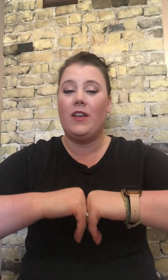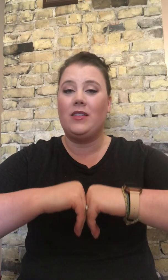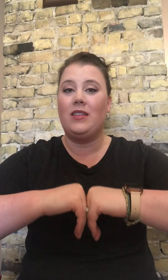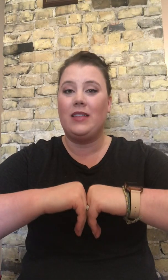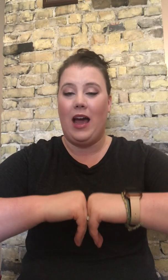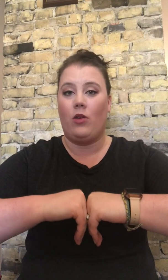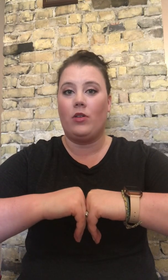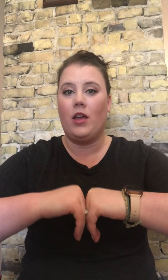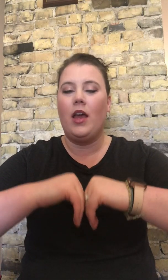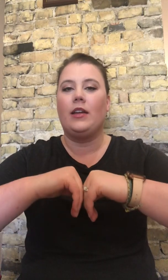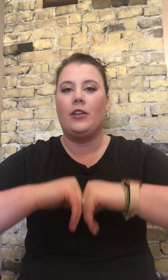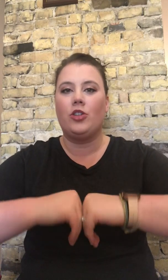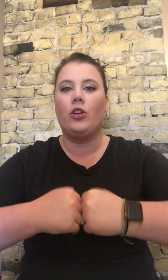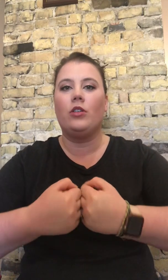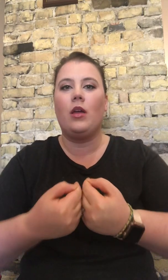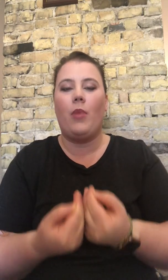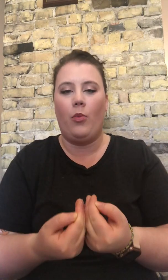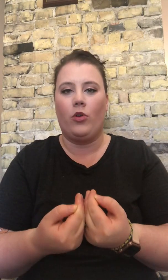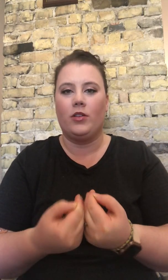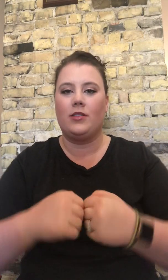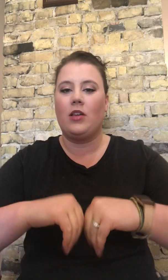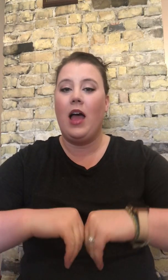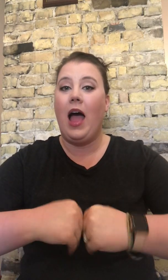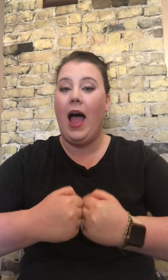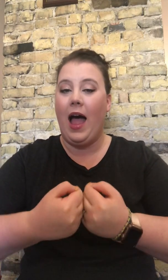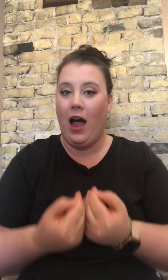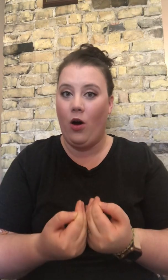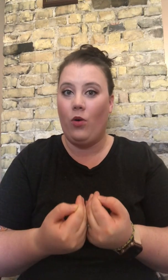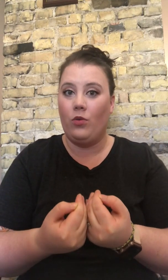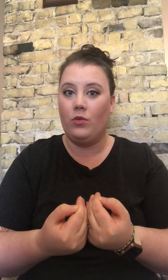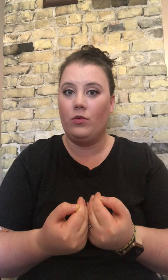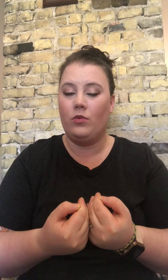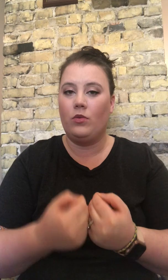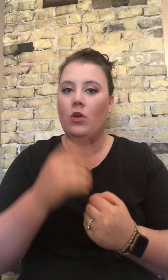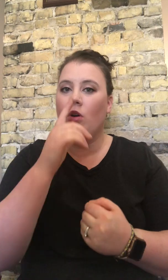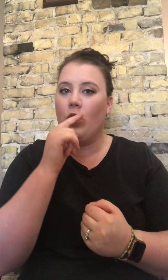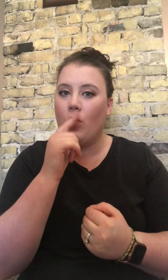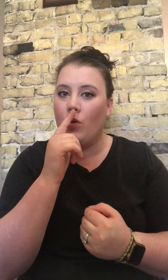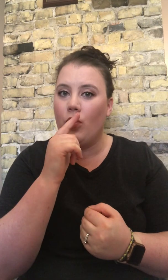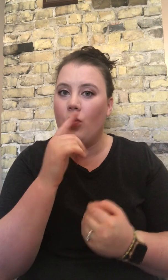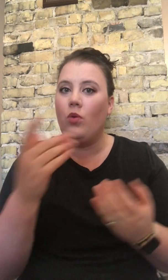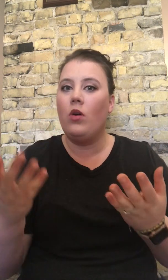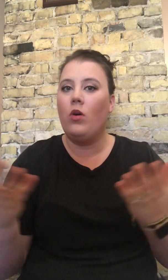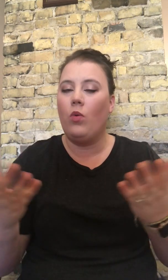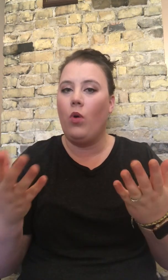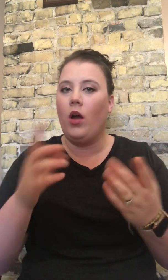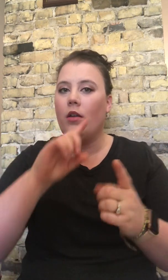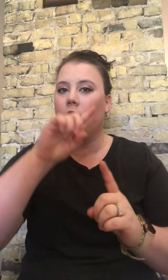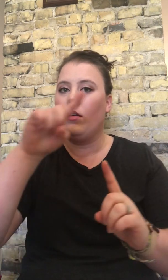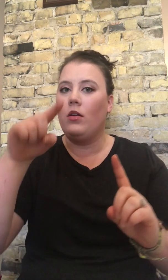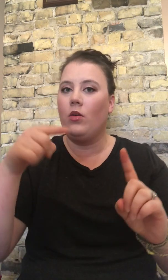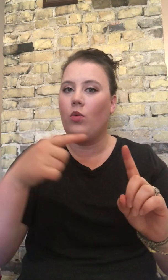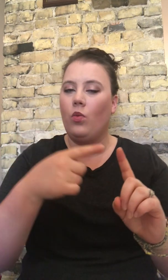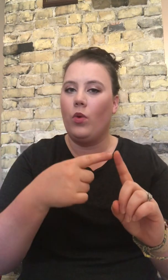facing down and I turn them upwards. How? Who, what,